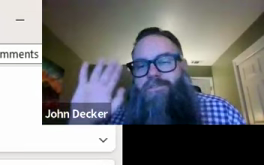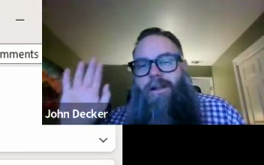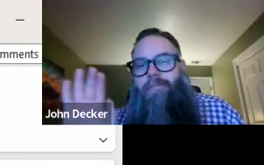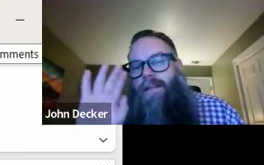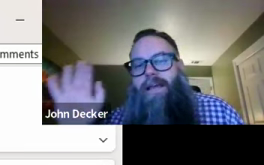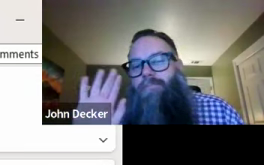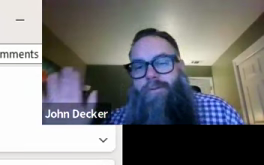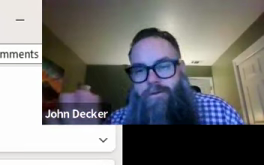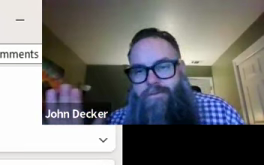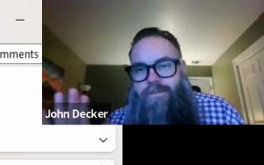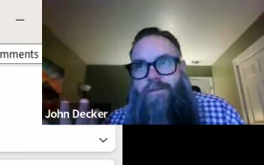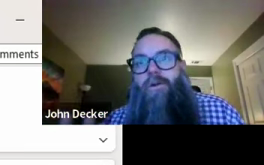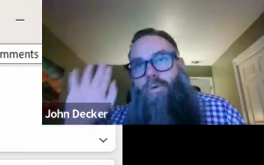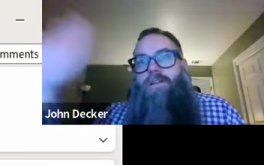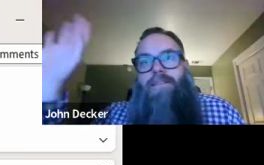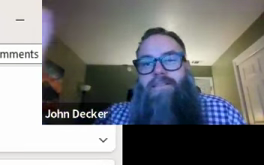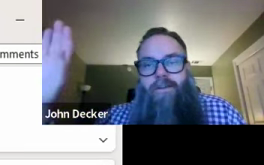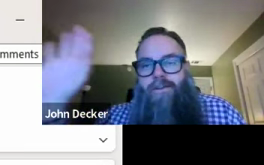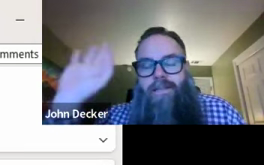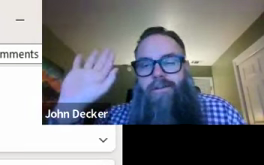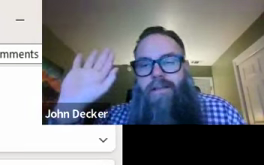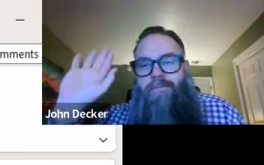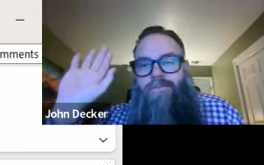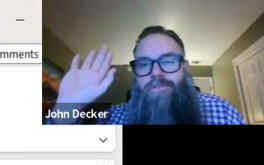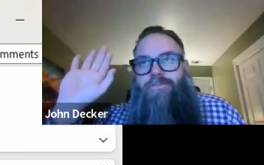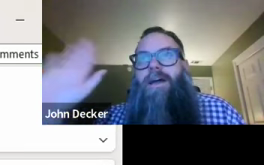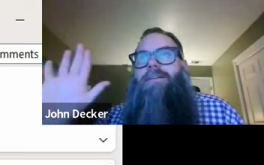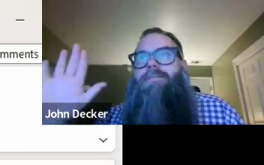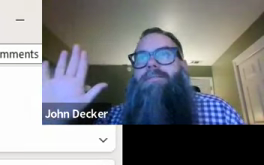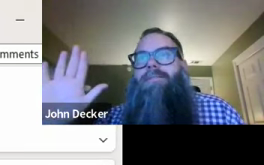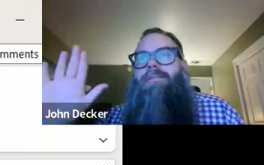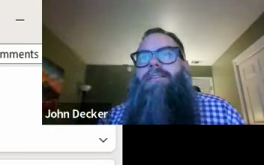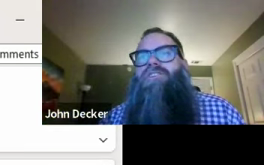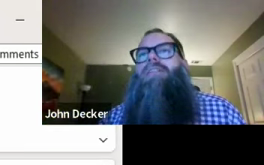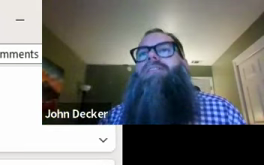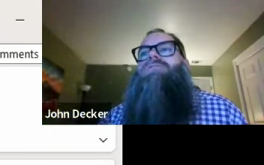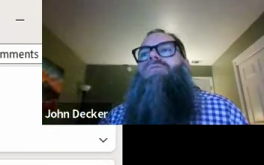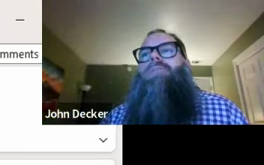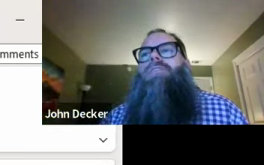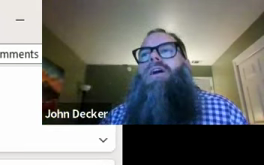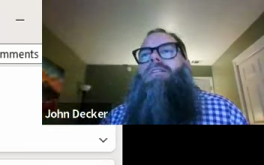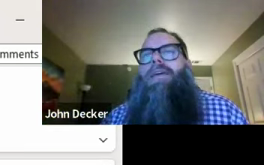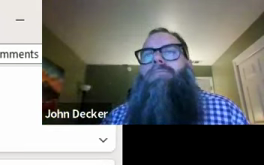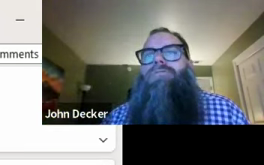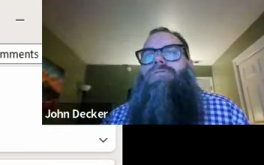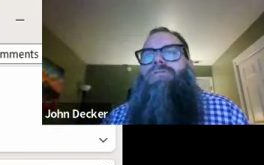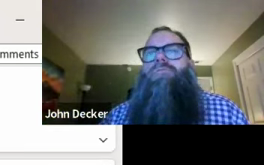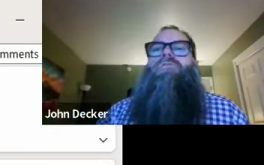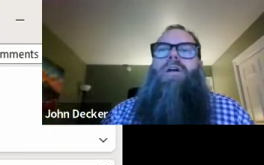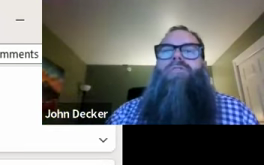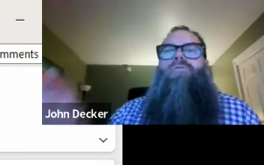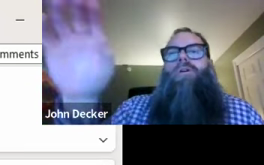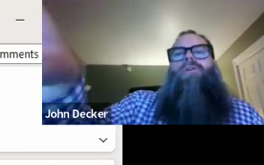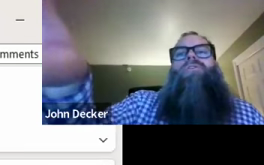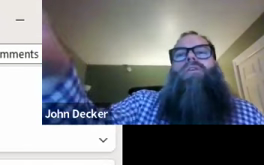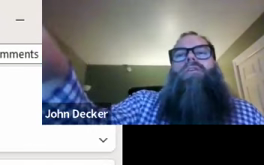out. And so here's what I'm going to kind of propose. We're going to make this calculator available to you guys. The challenge is going to be you're not going to be able